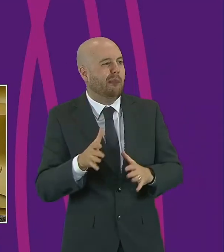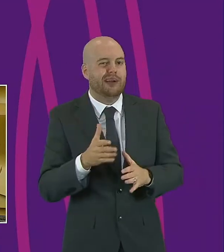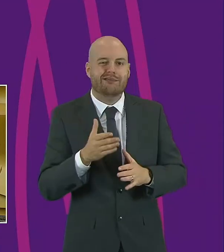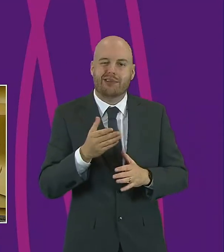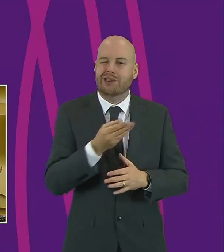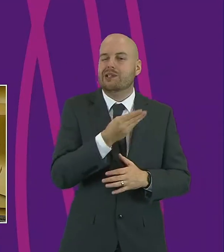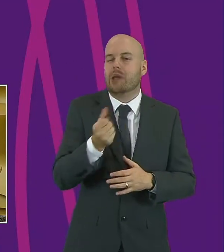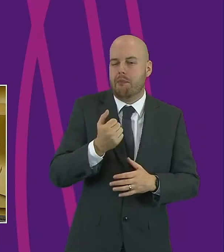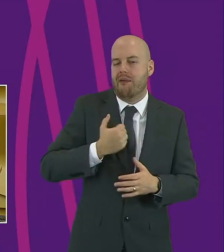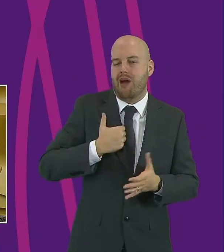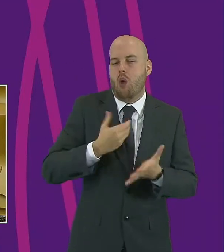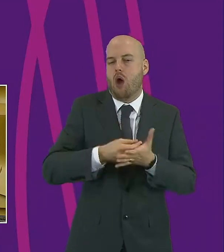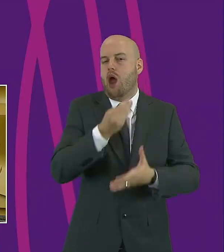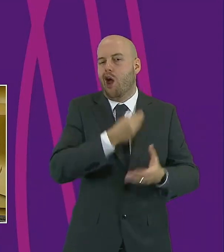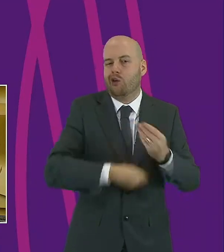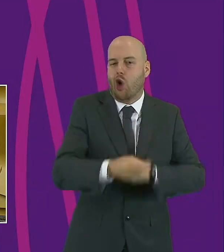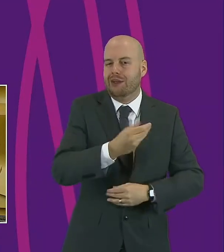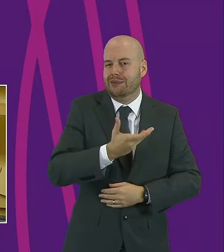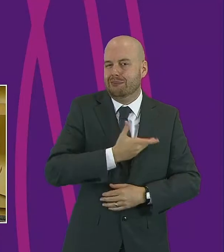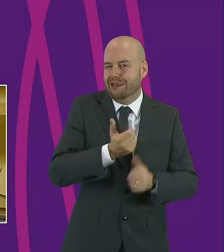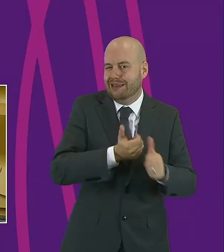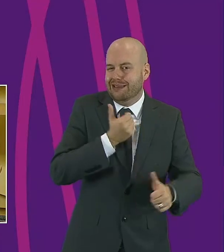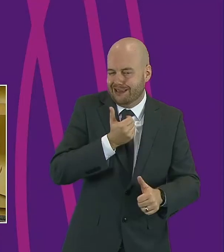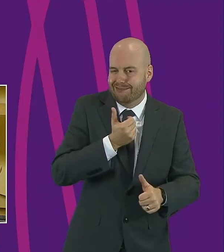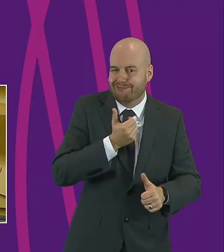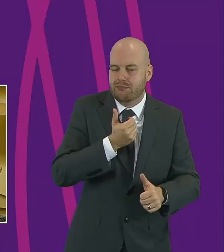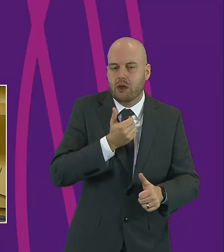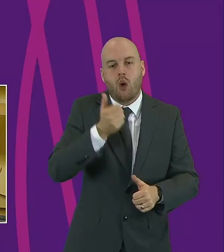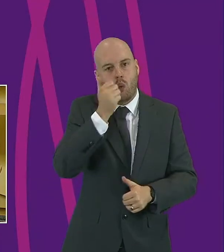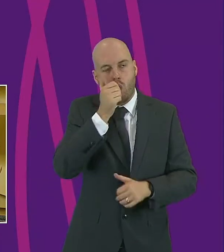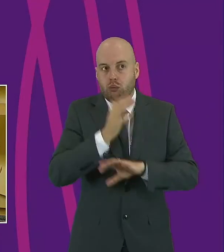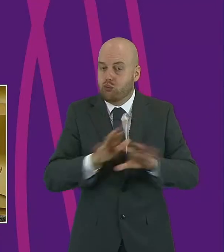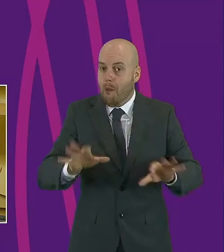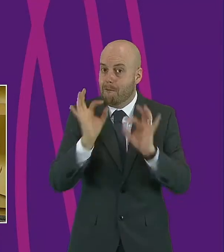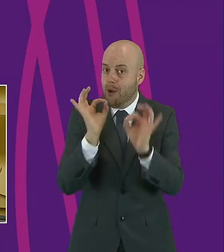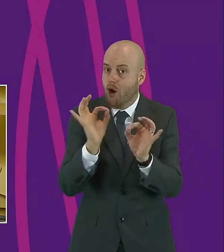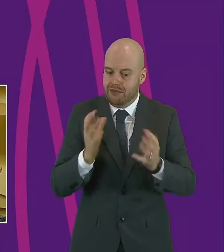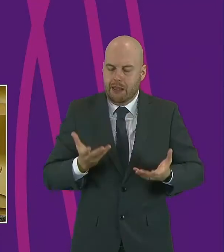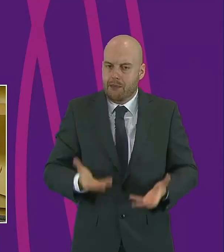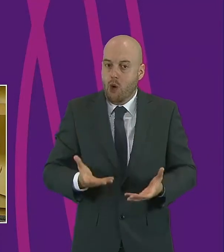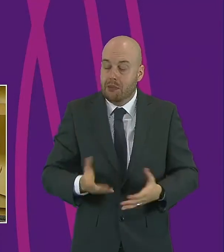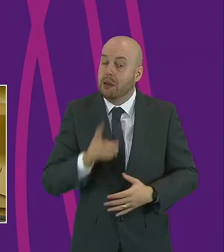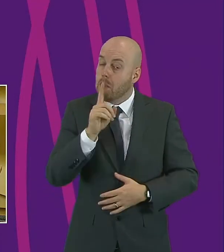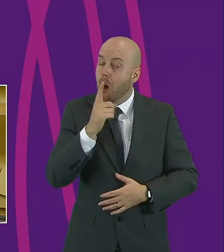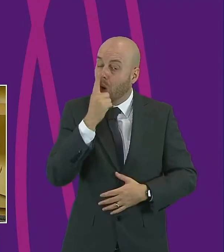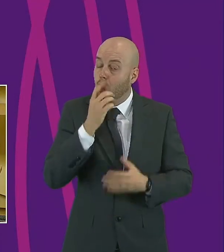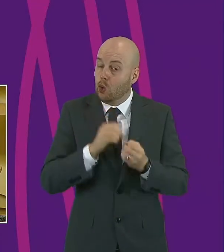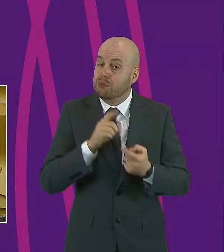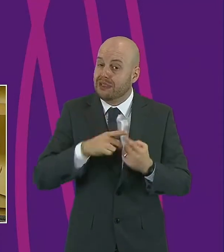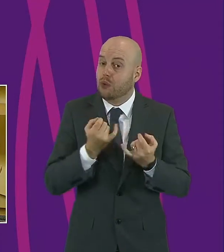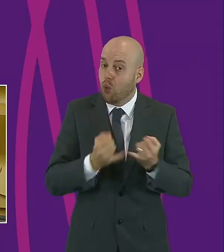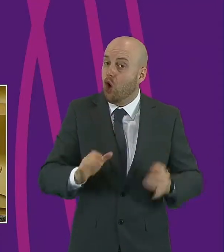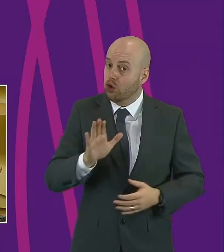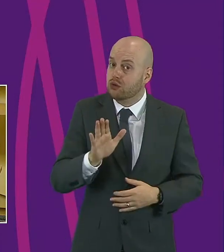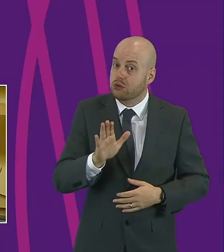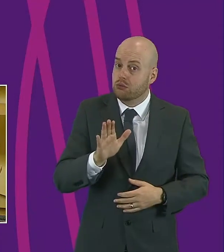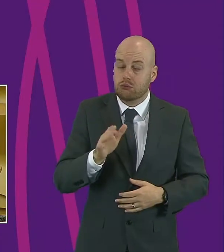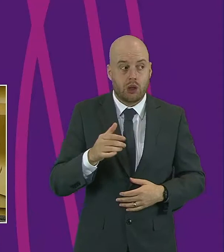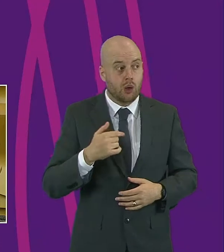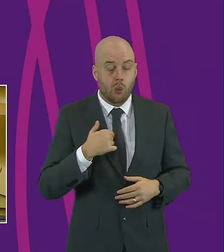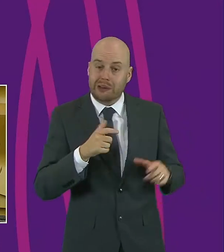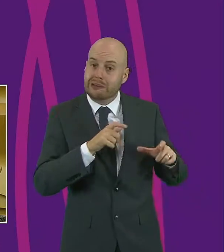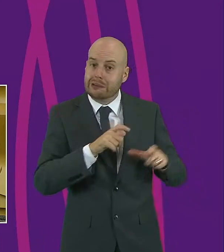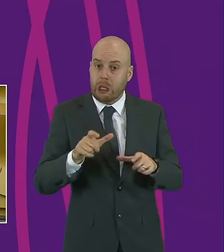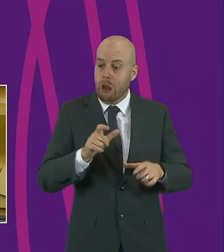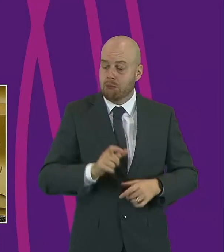the picture in Scotland could of course be better, but it could also be significantly worse. We are still making progress in our